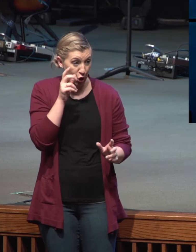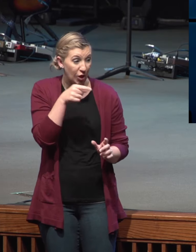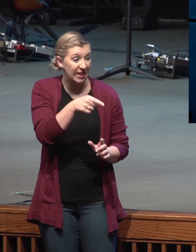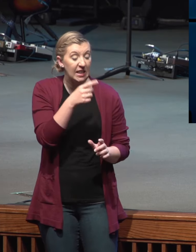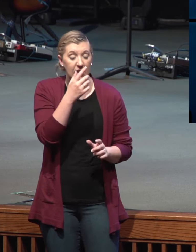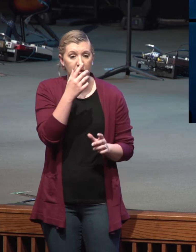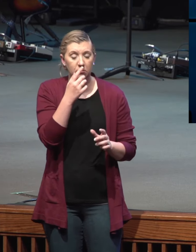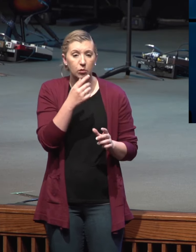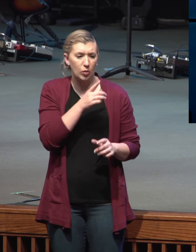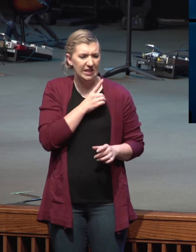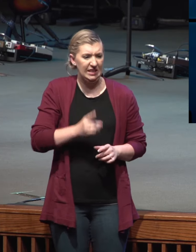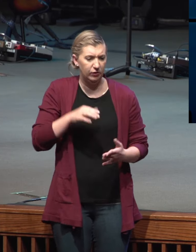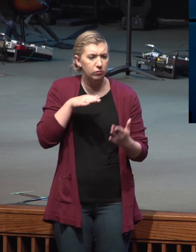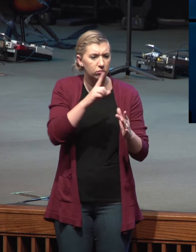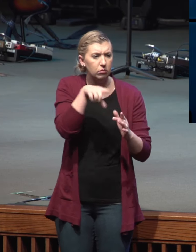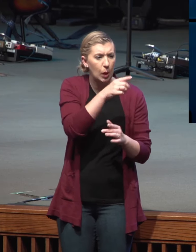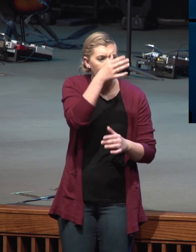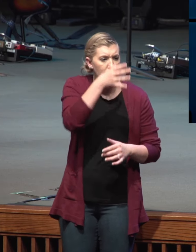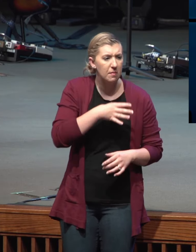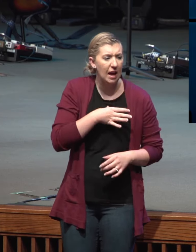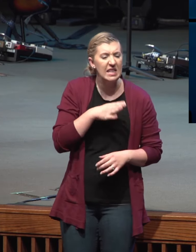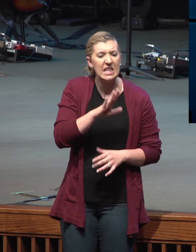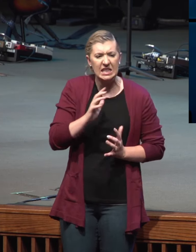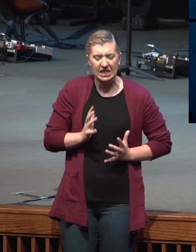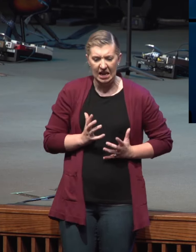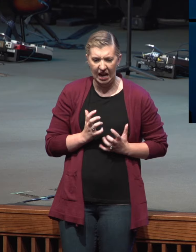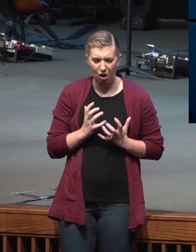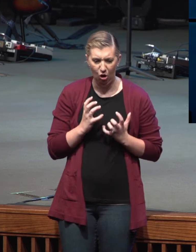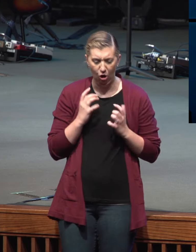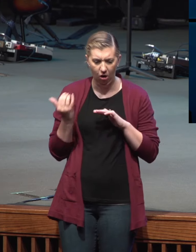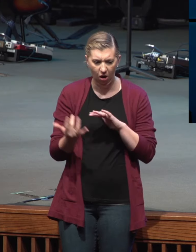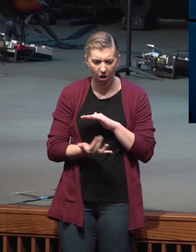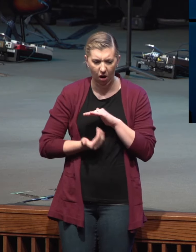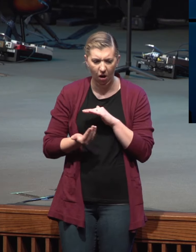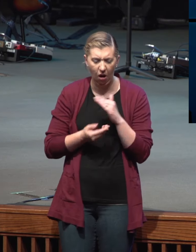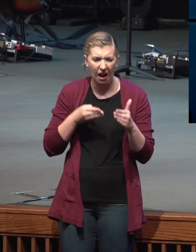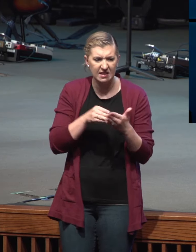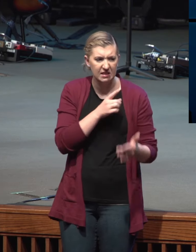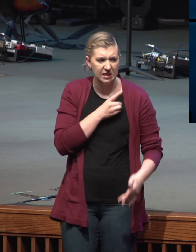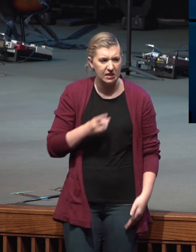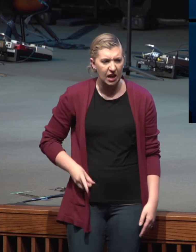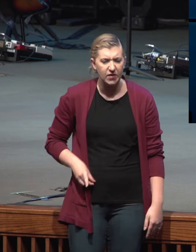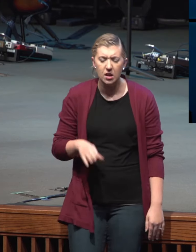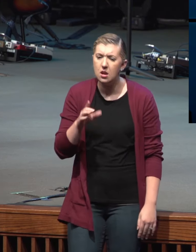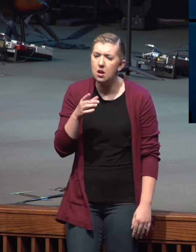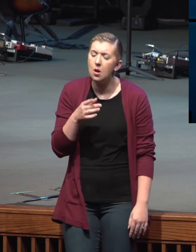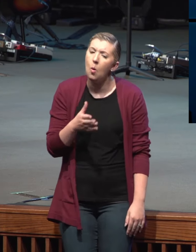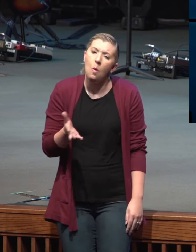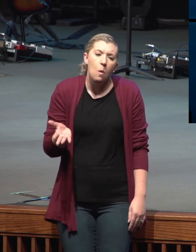to the men. And Eliab's anger was kindled against David. And he said,